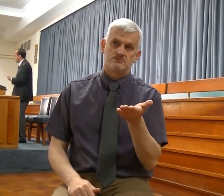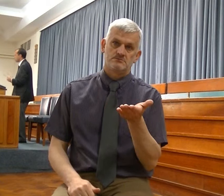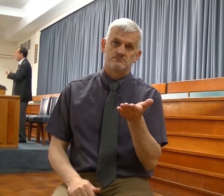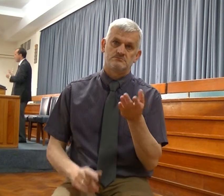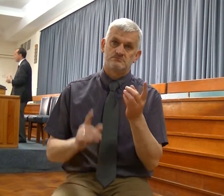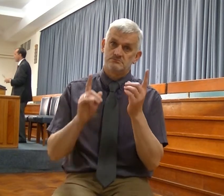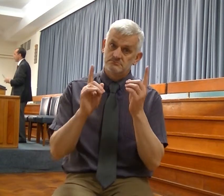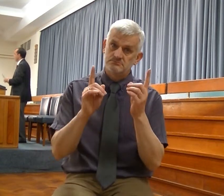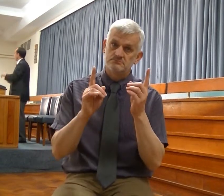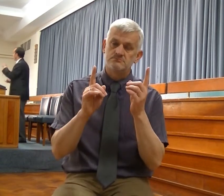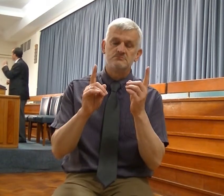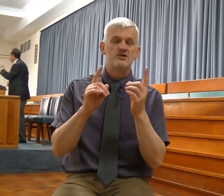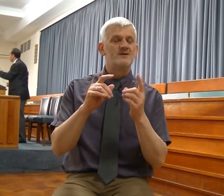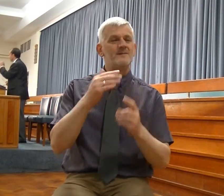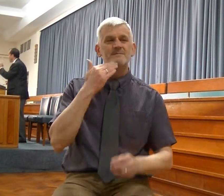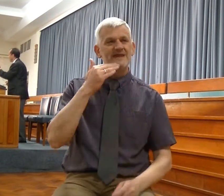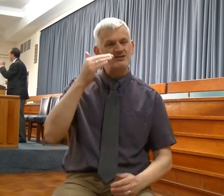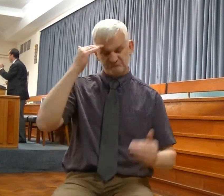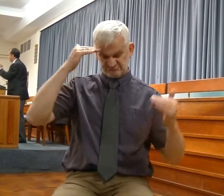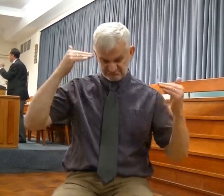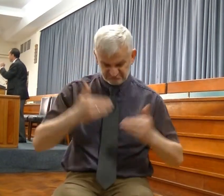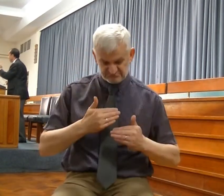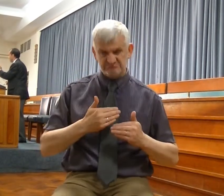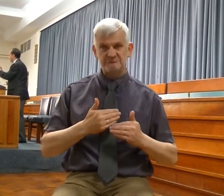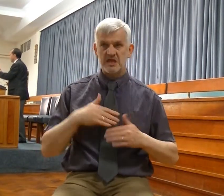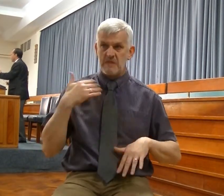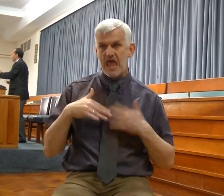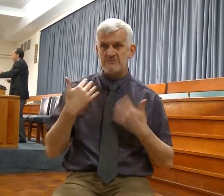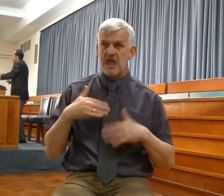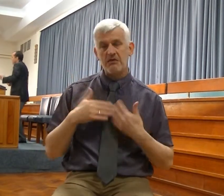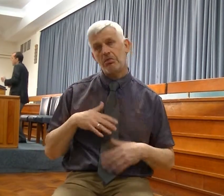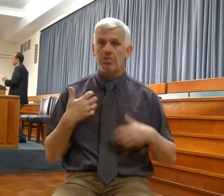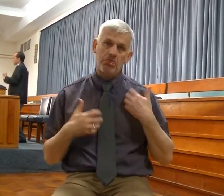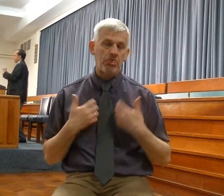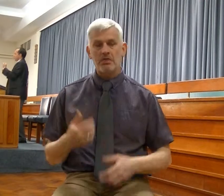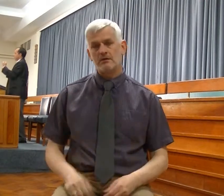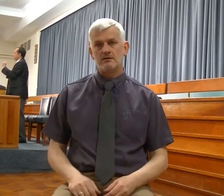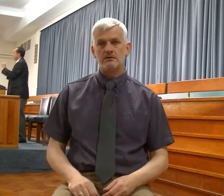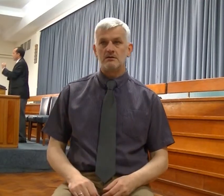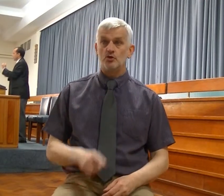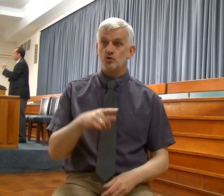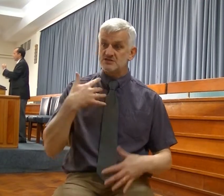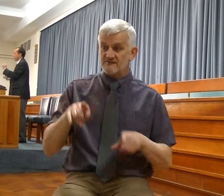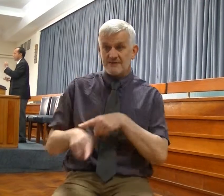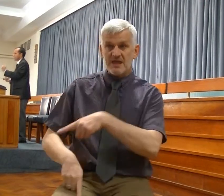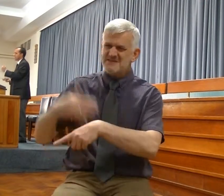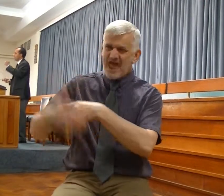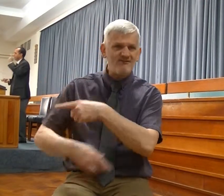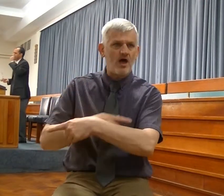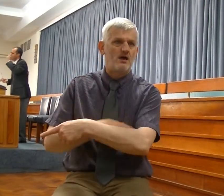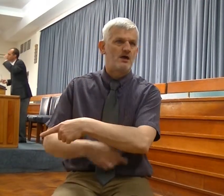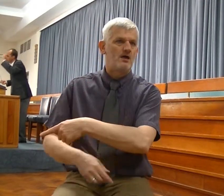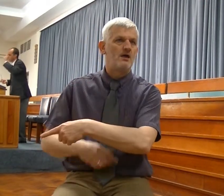It's so easy to stress again, my pain. You will never suffer like this man. But in a last effort, he was able